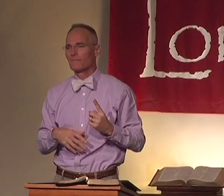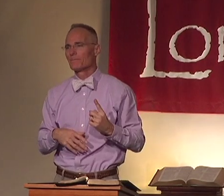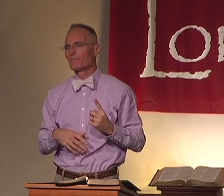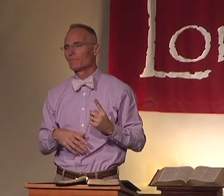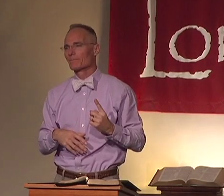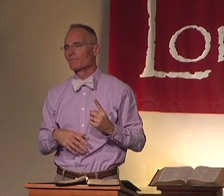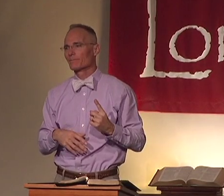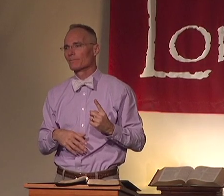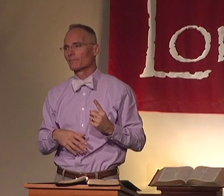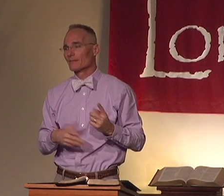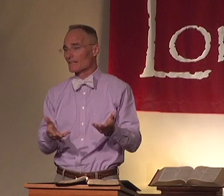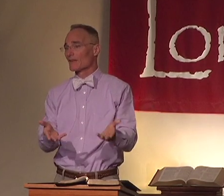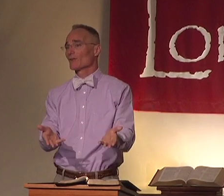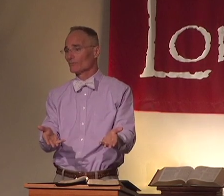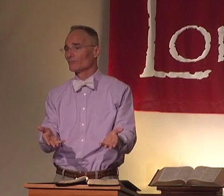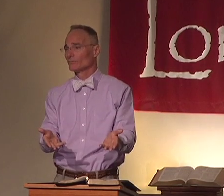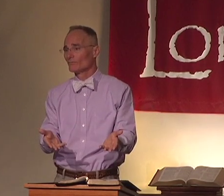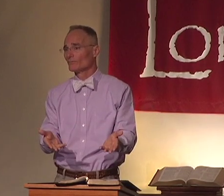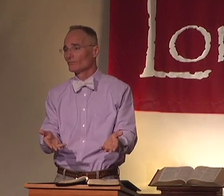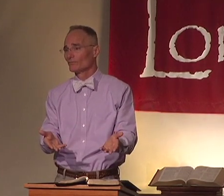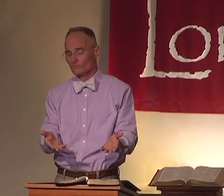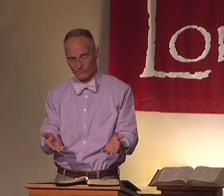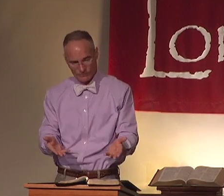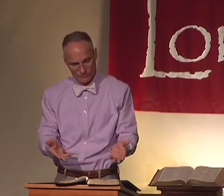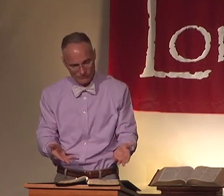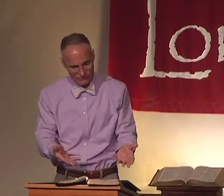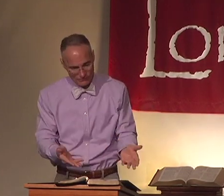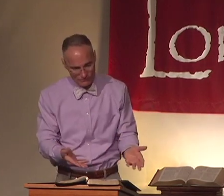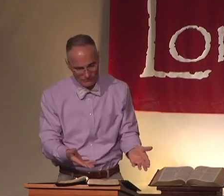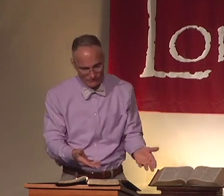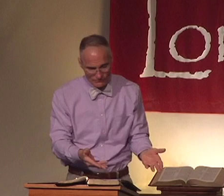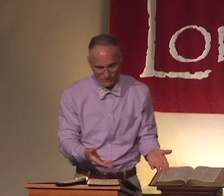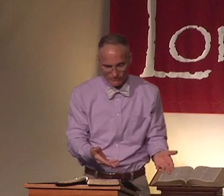and he comes. He is there.